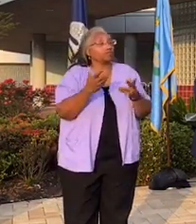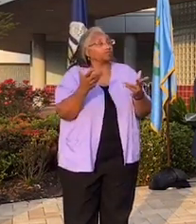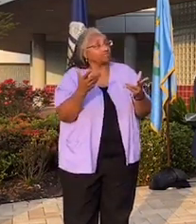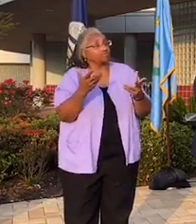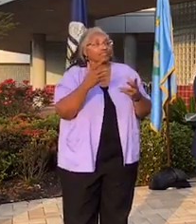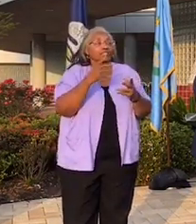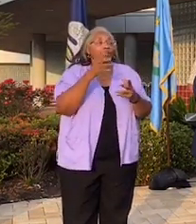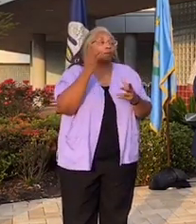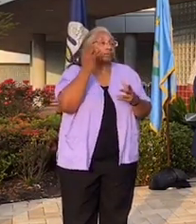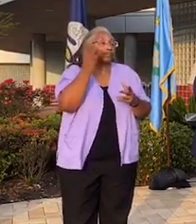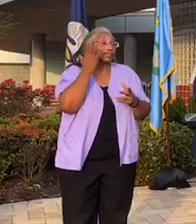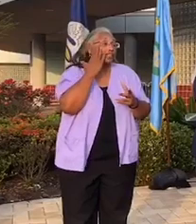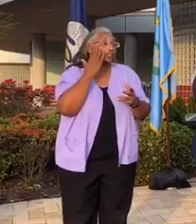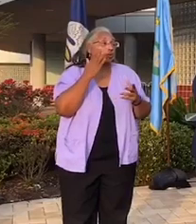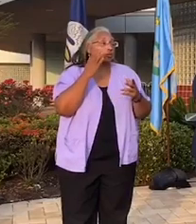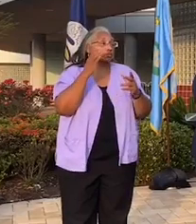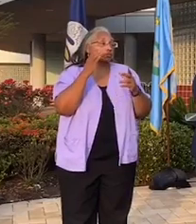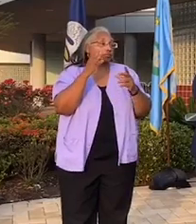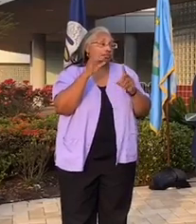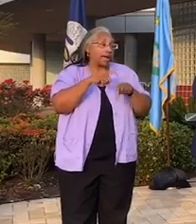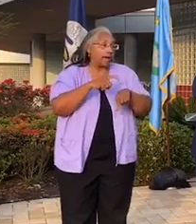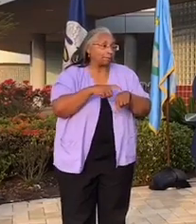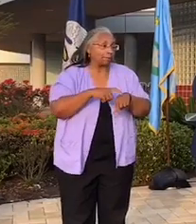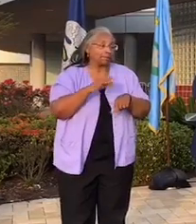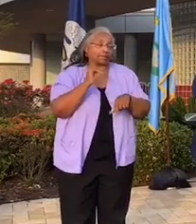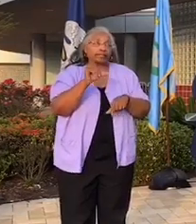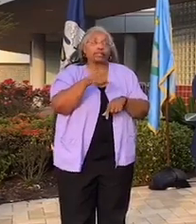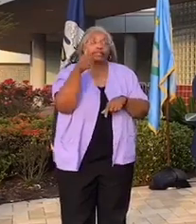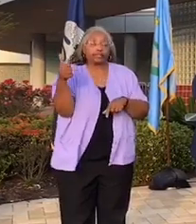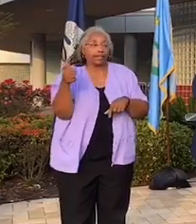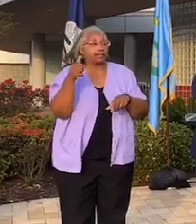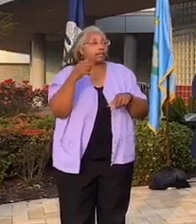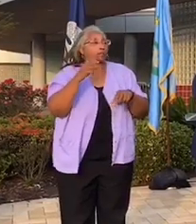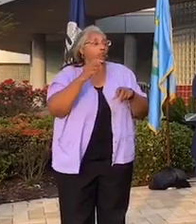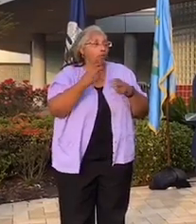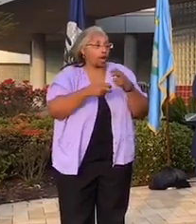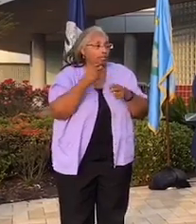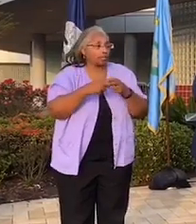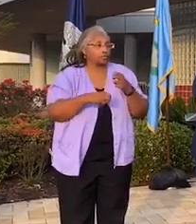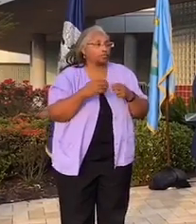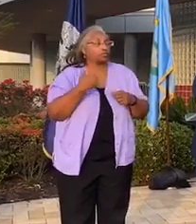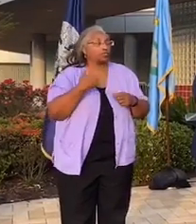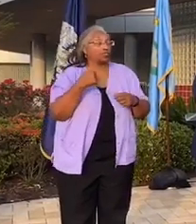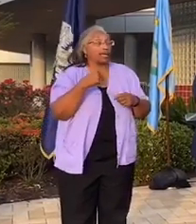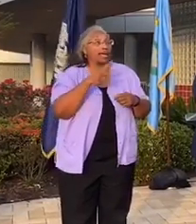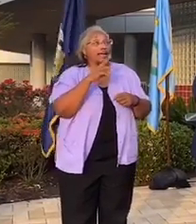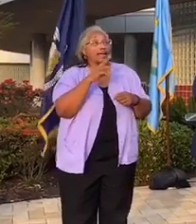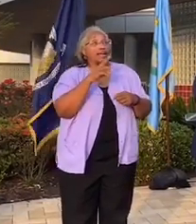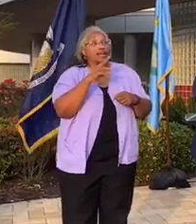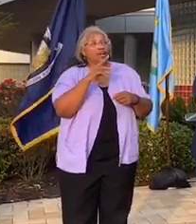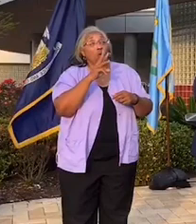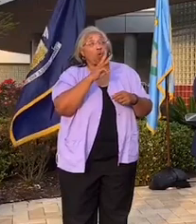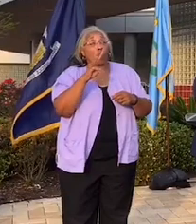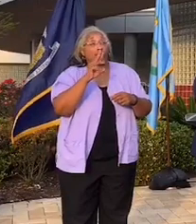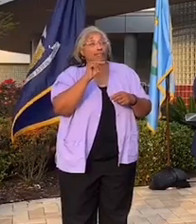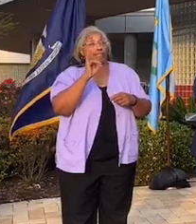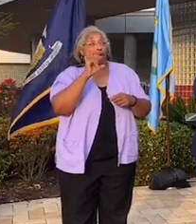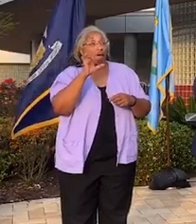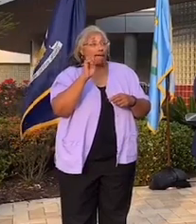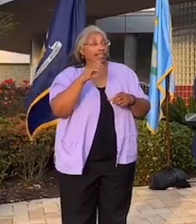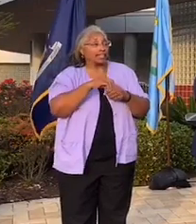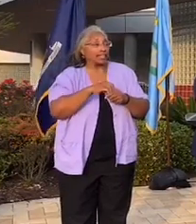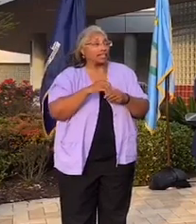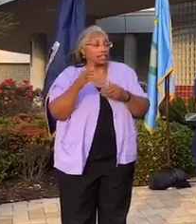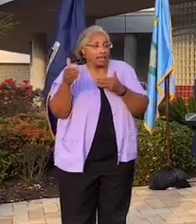right? So that's another issue. We know that we have had cases of West Nile in neighboring parishes.